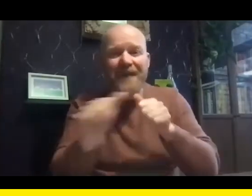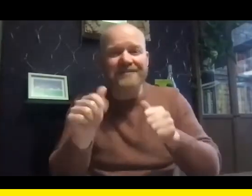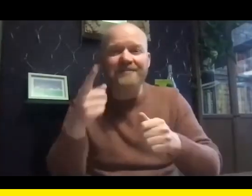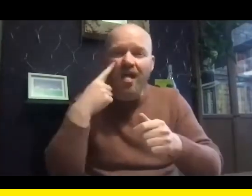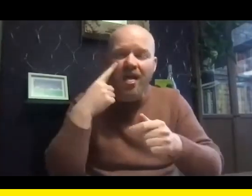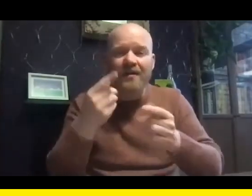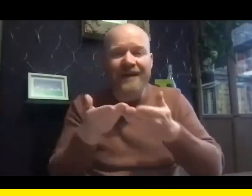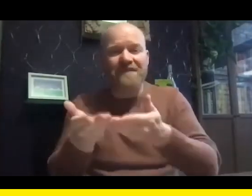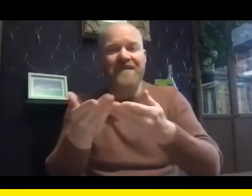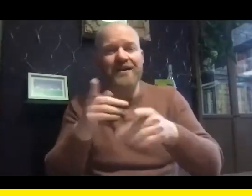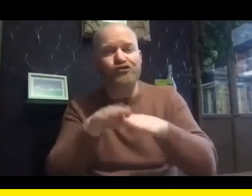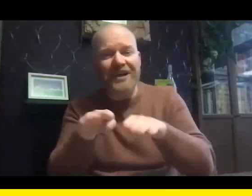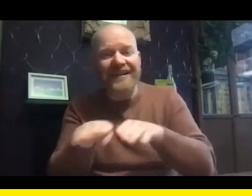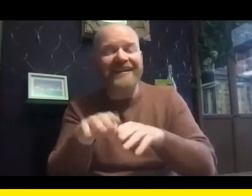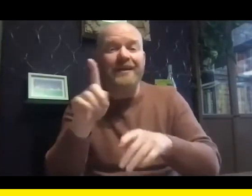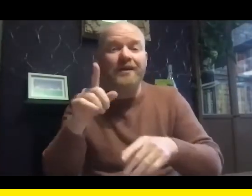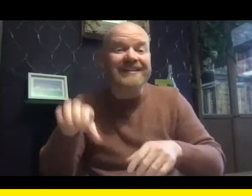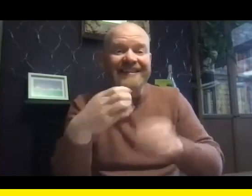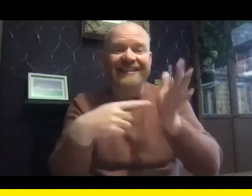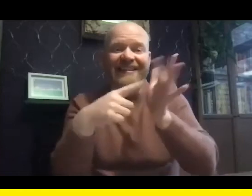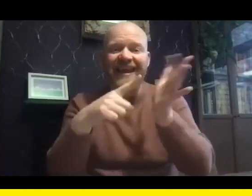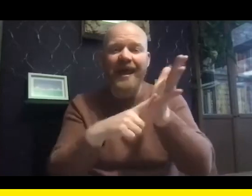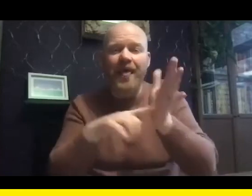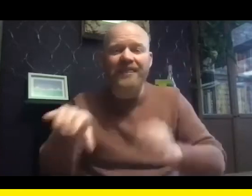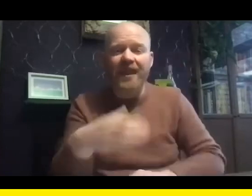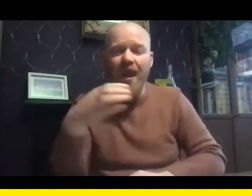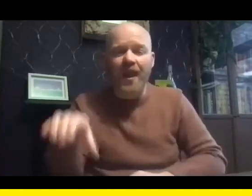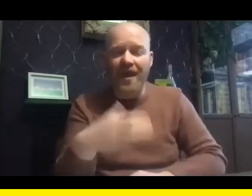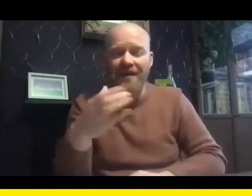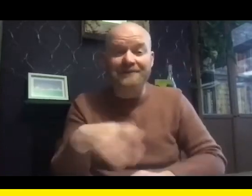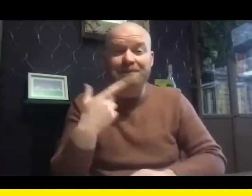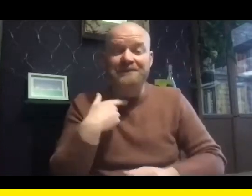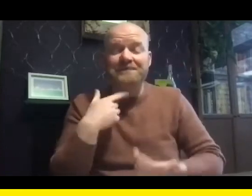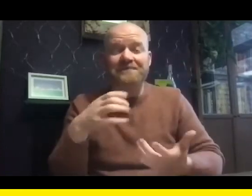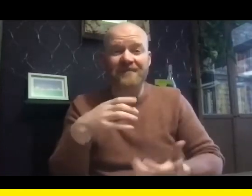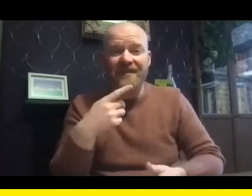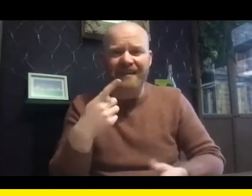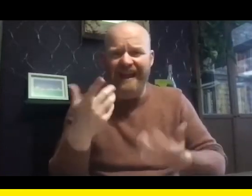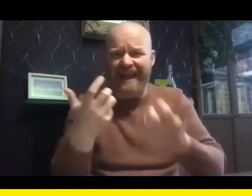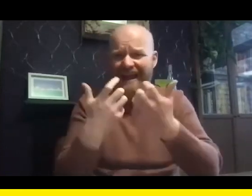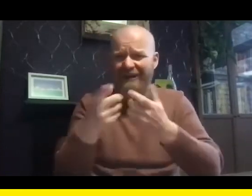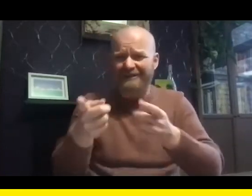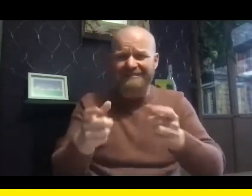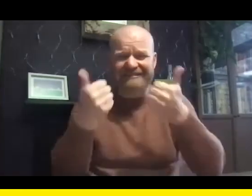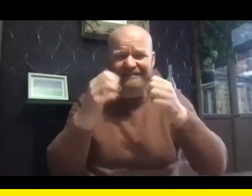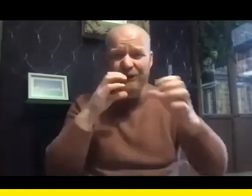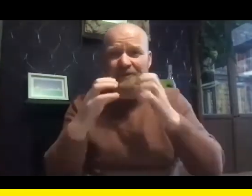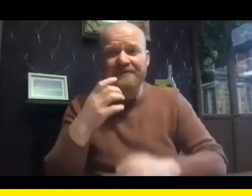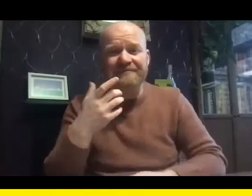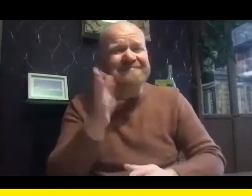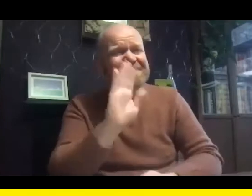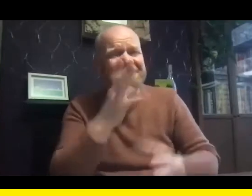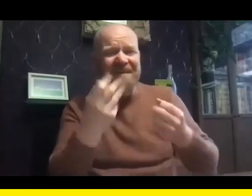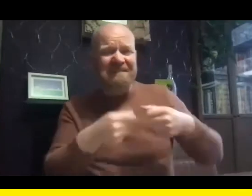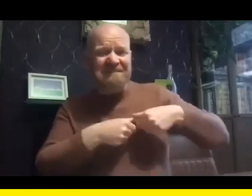little bit different? To try, let me give it a try. So I actually asked the question, could I work frontline working